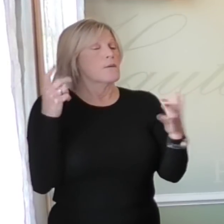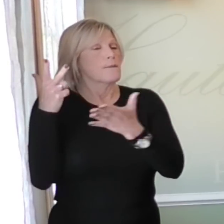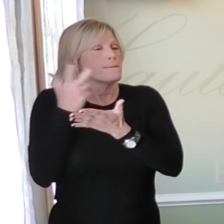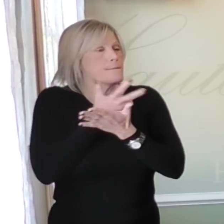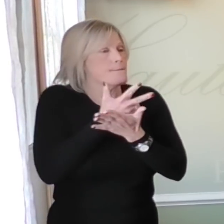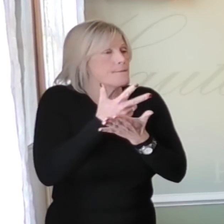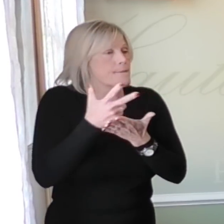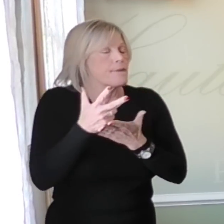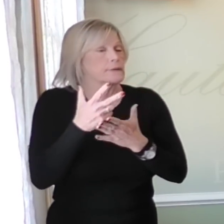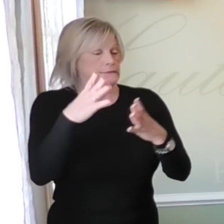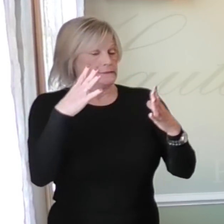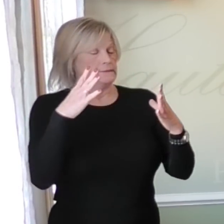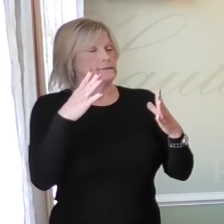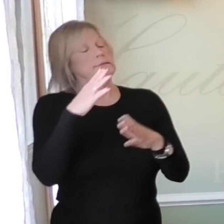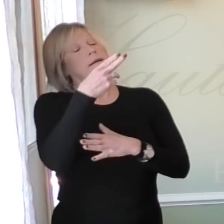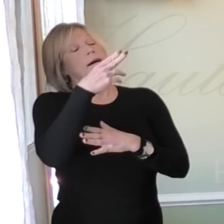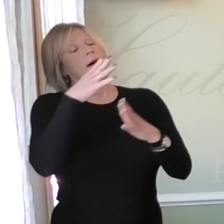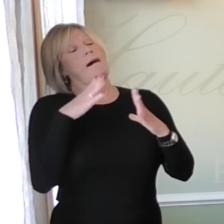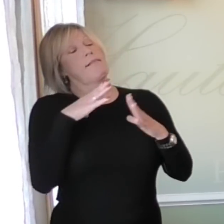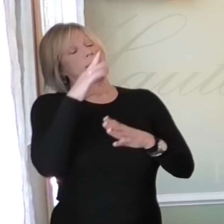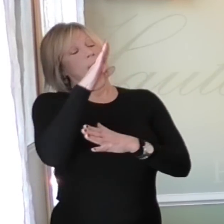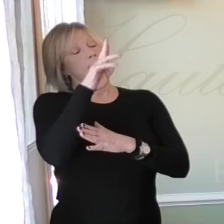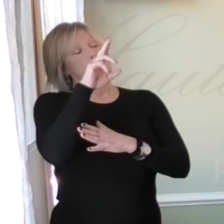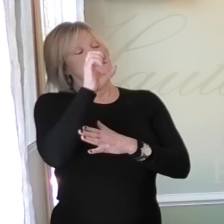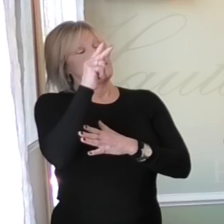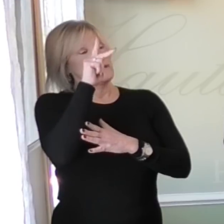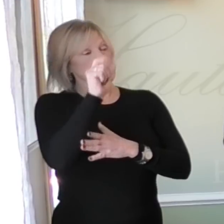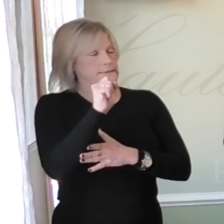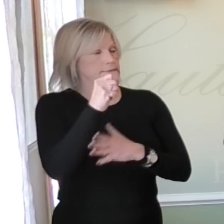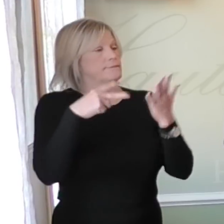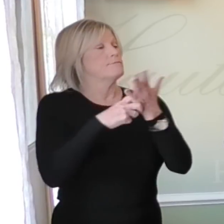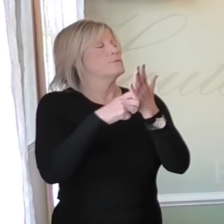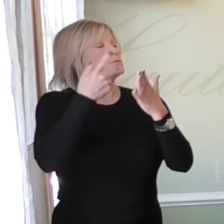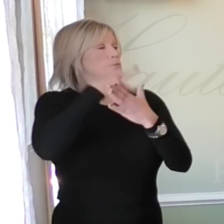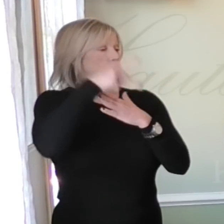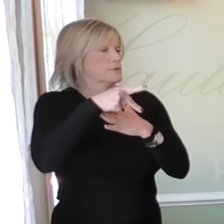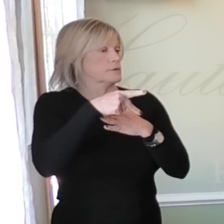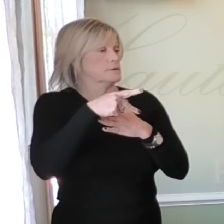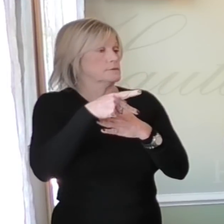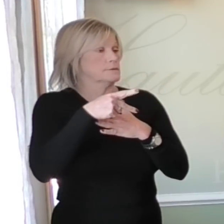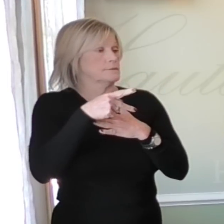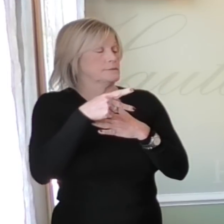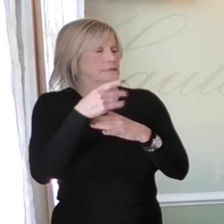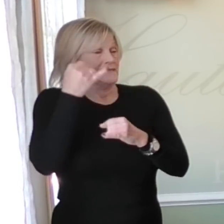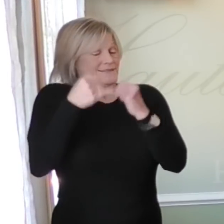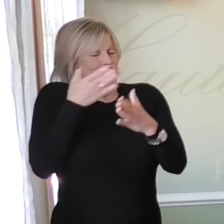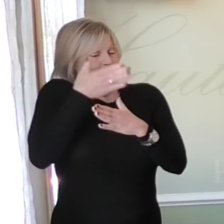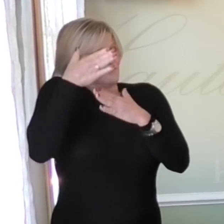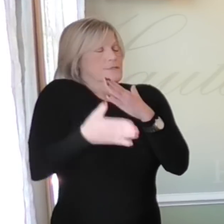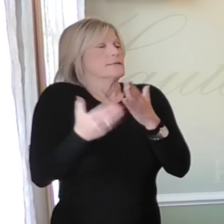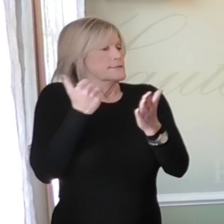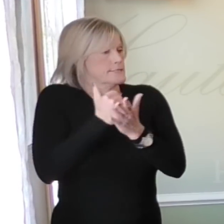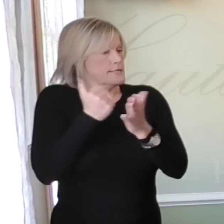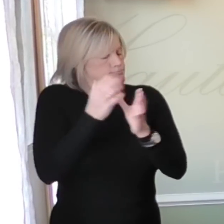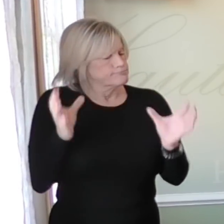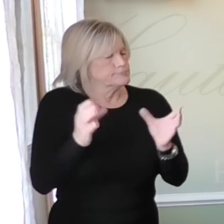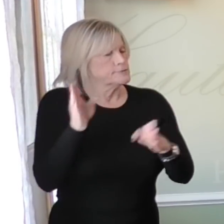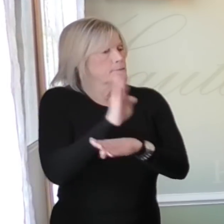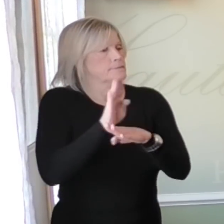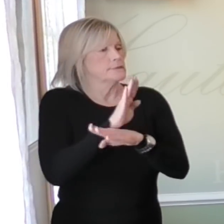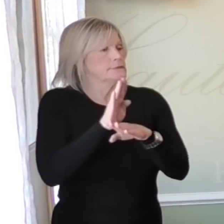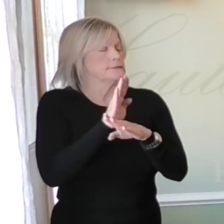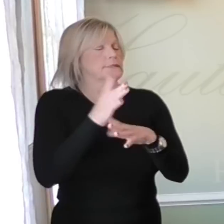to our Holiday Bucks voucher program last weekend that helped spur business and attract thousands